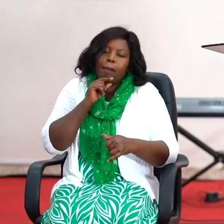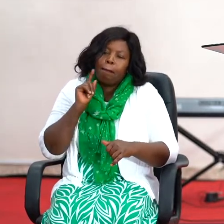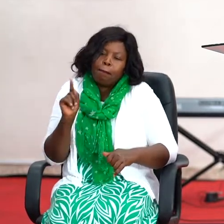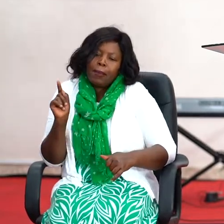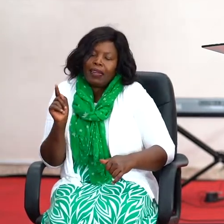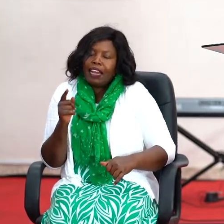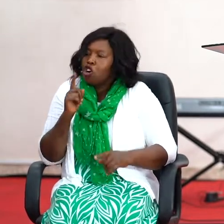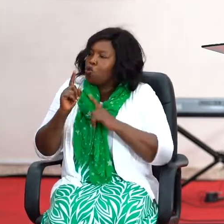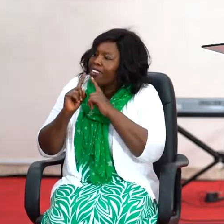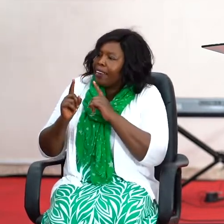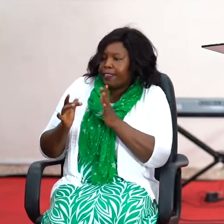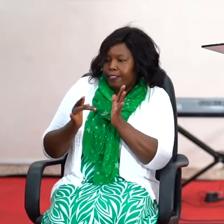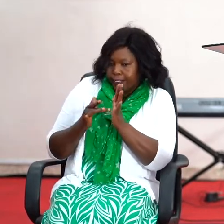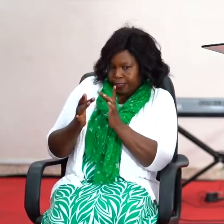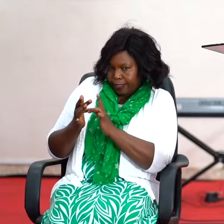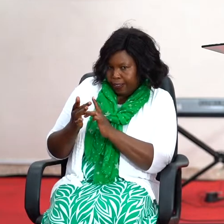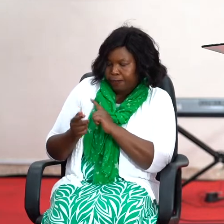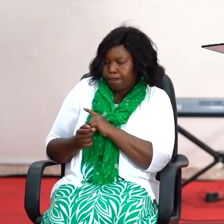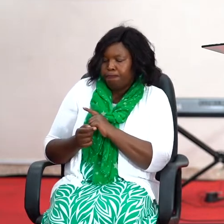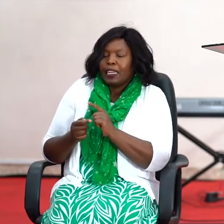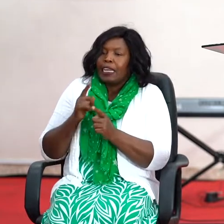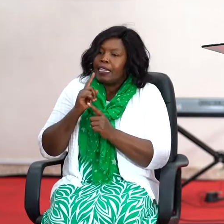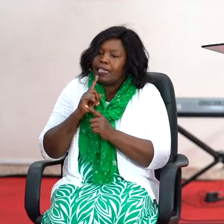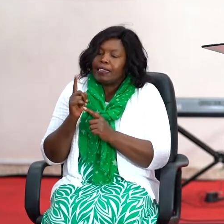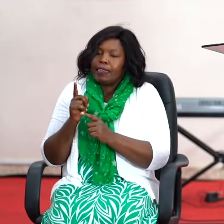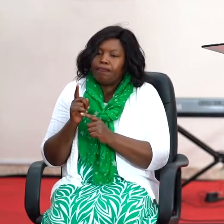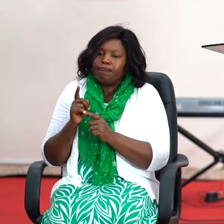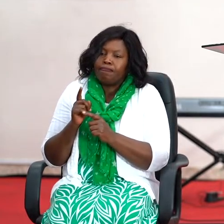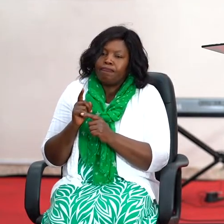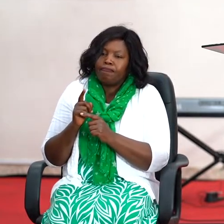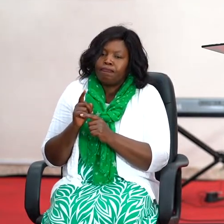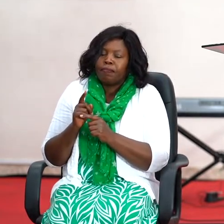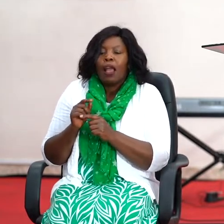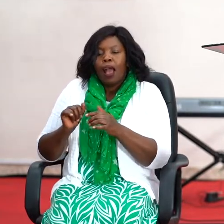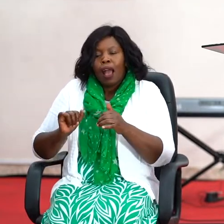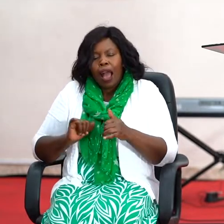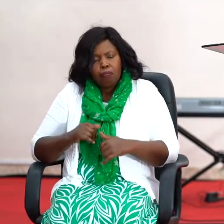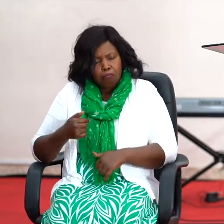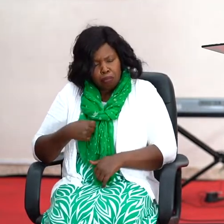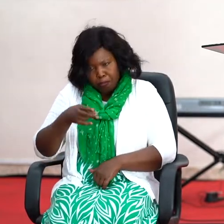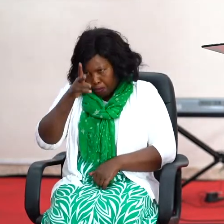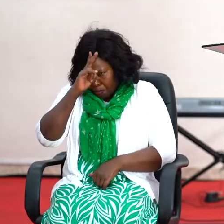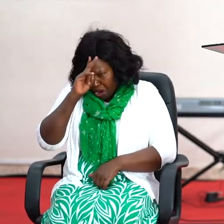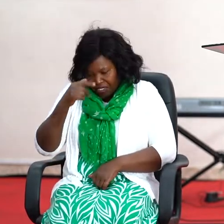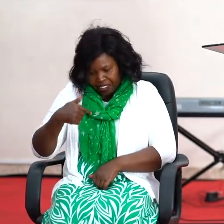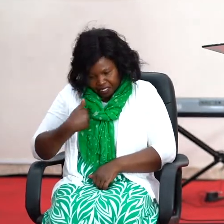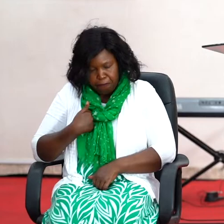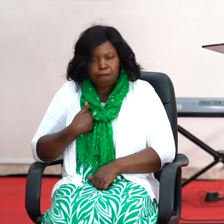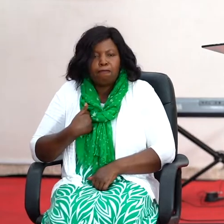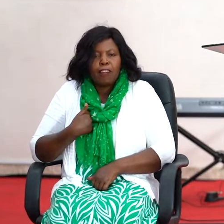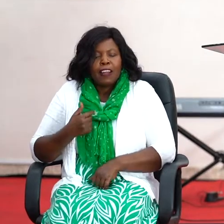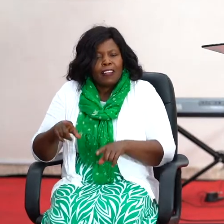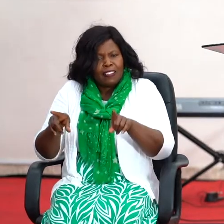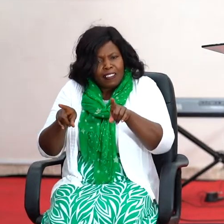was telling Jesus, he was talking to Jesus, and he was telling him, "I am a soldier myself, and